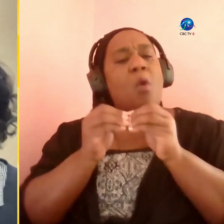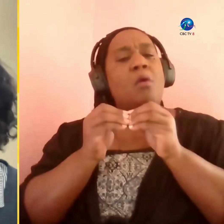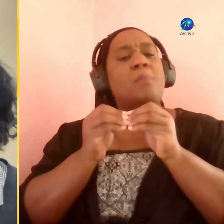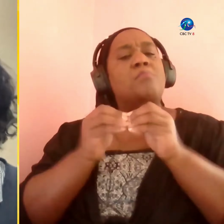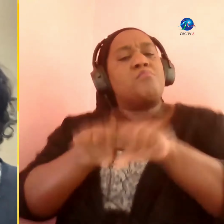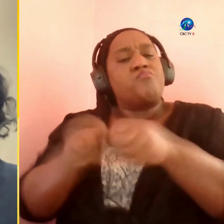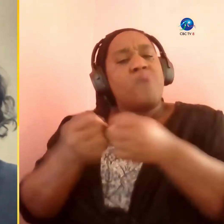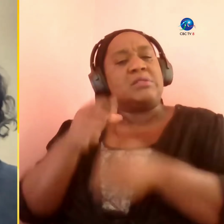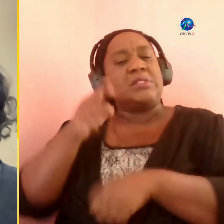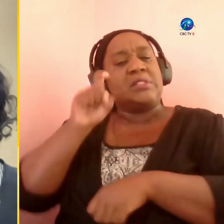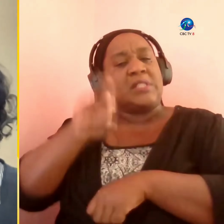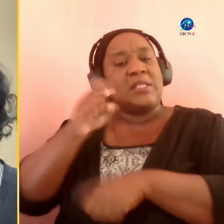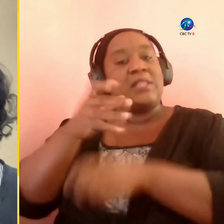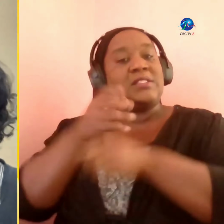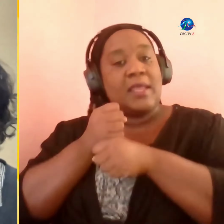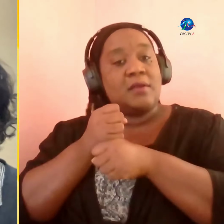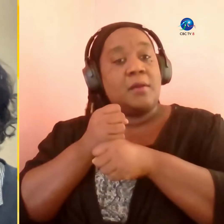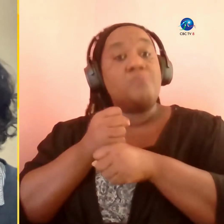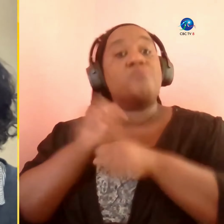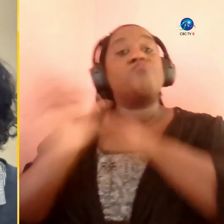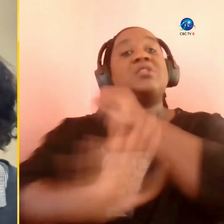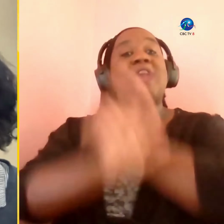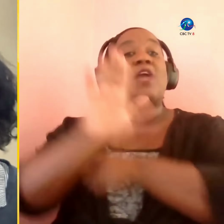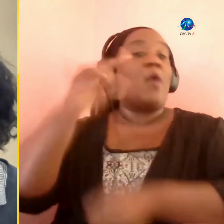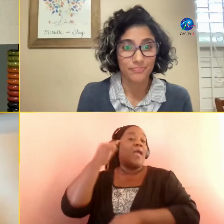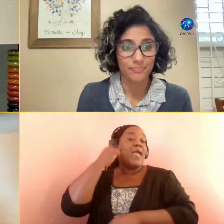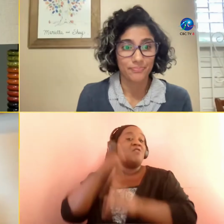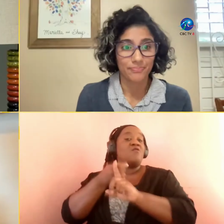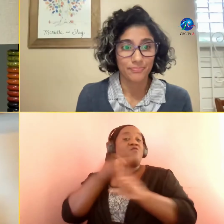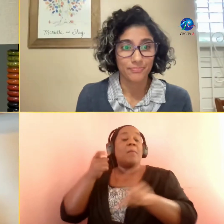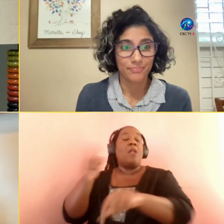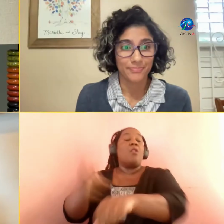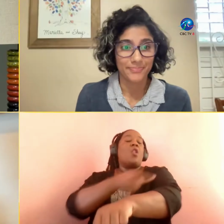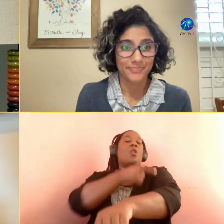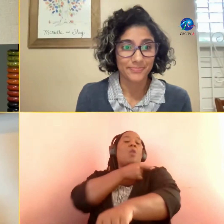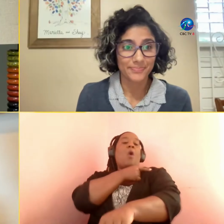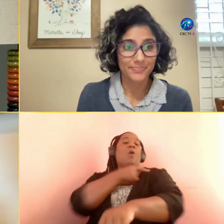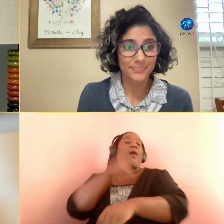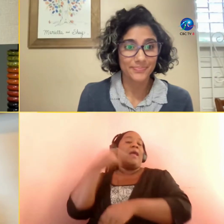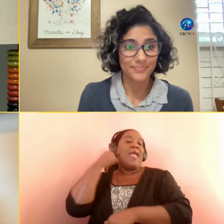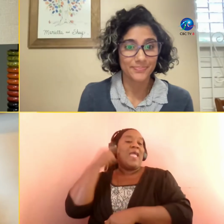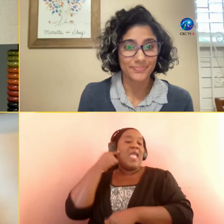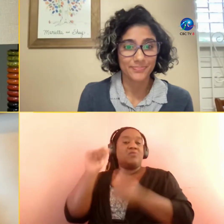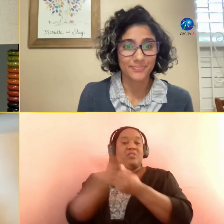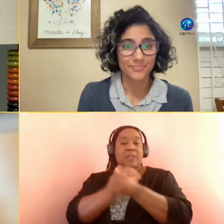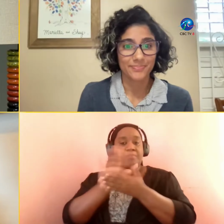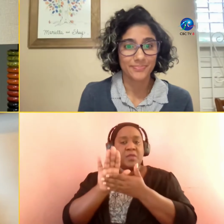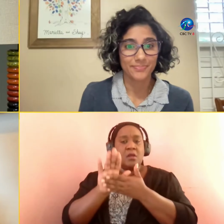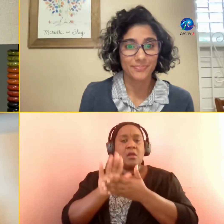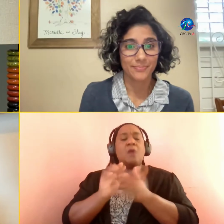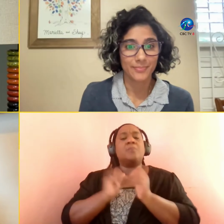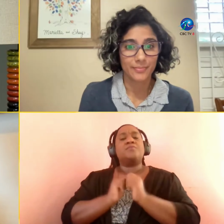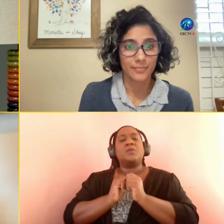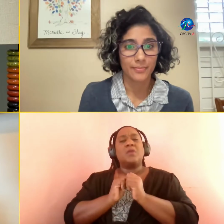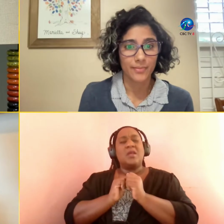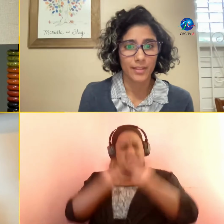to protect your ears from long-term hearing damage. Is possible for us to live a long life and not have hearing damage?